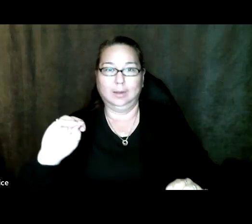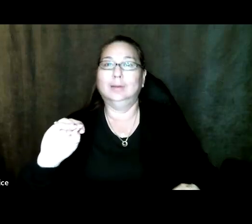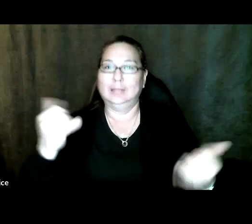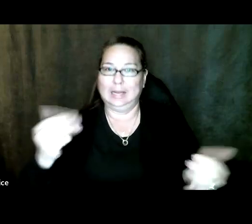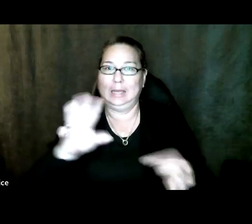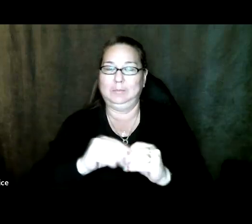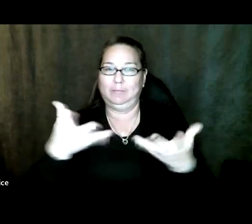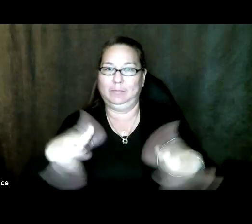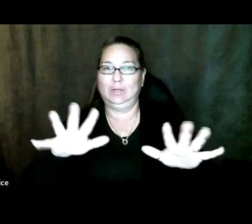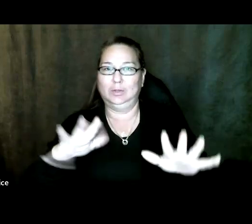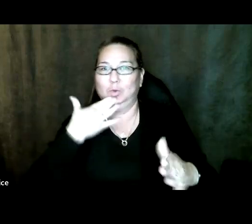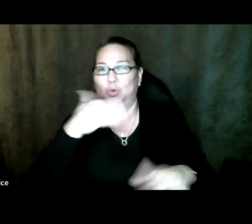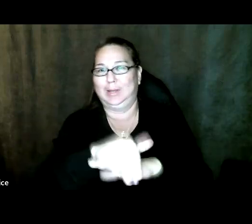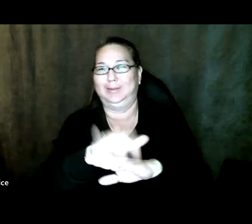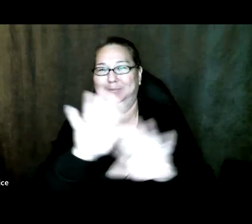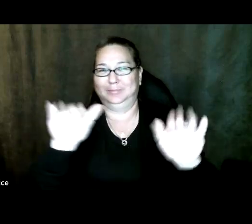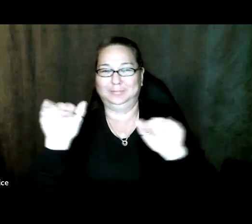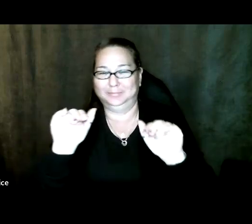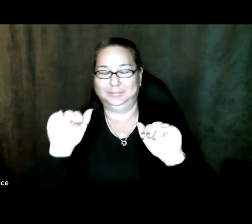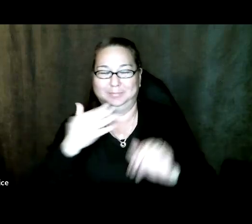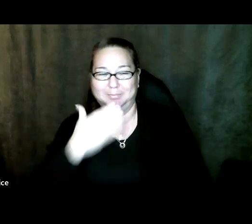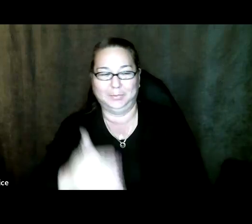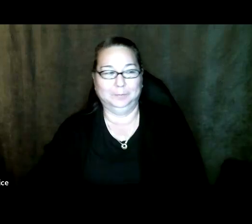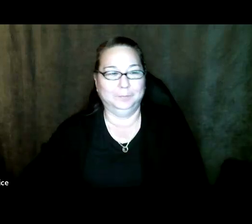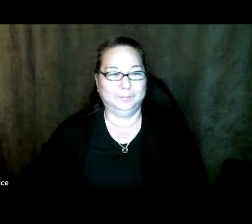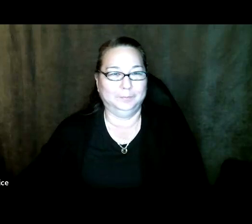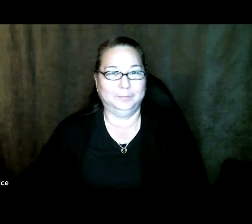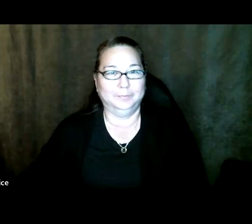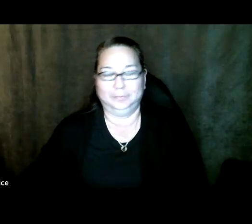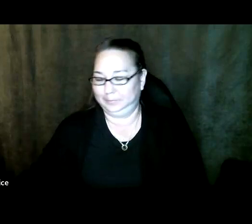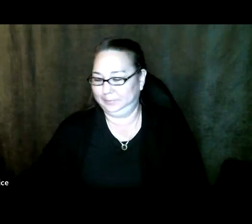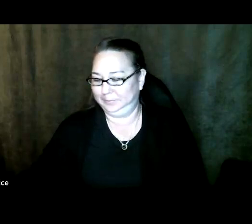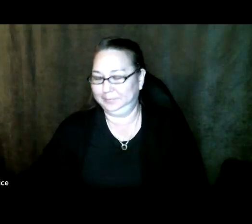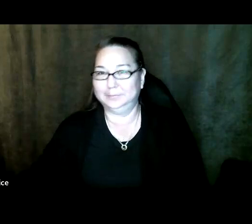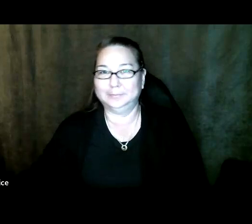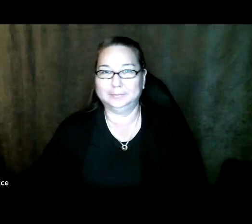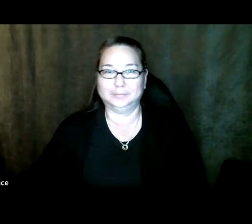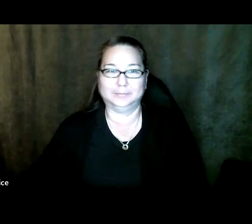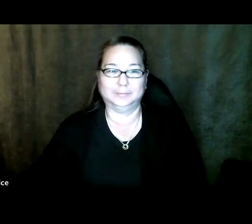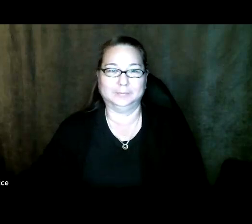adjourned. Thank you all and have a good night. Thank you. Thank you, Dr. Chen. Yeah. Build some big